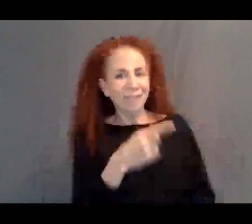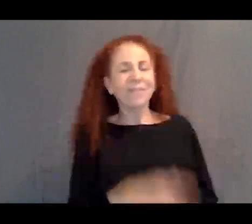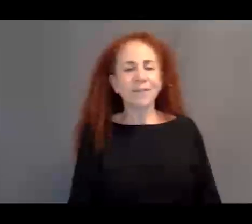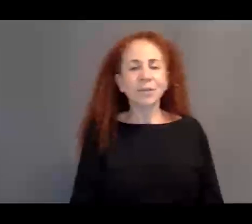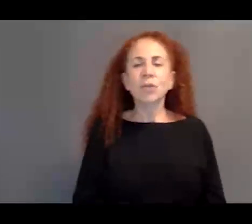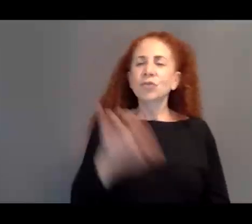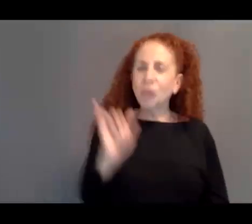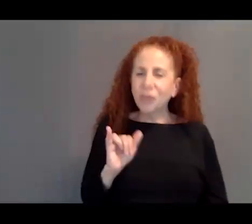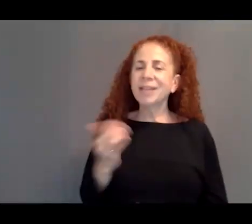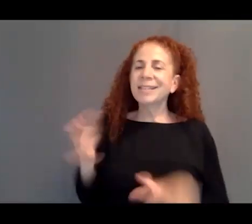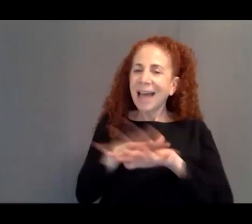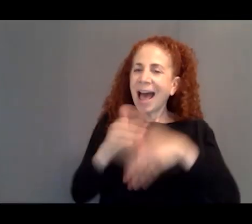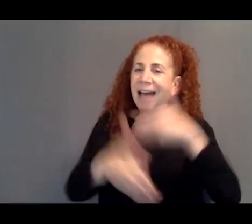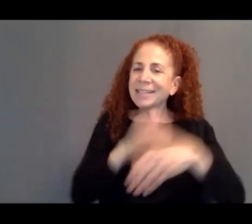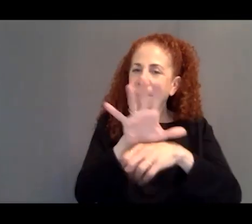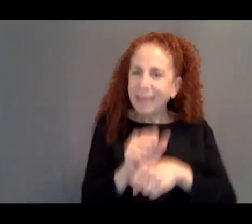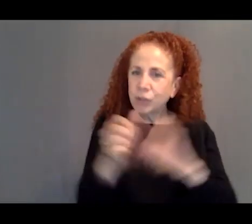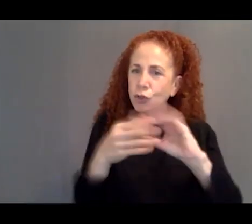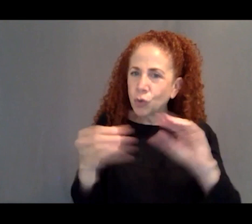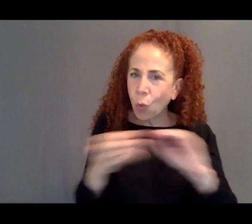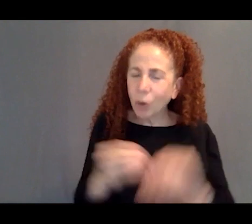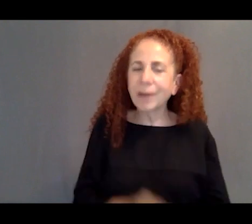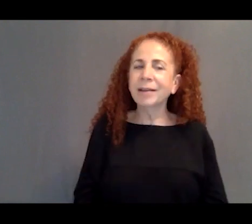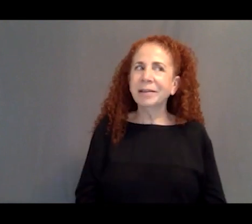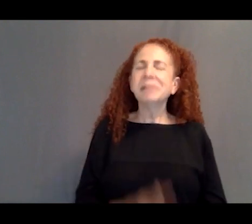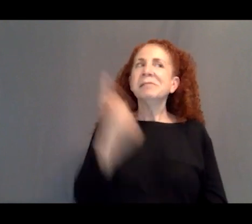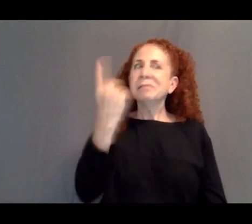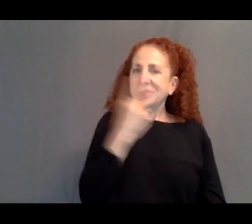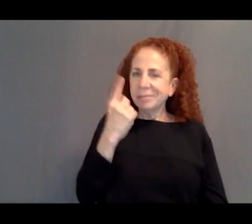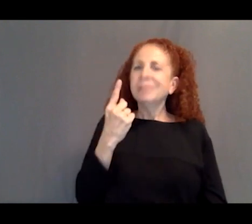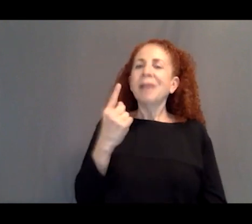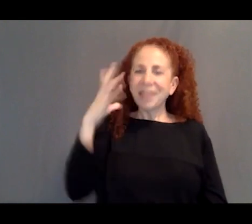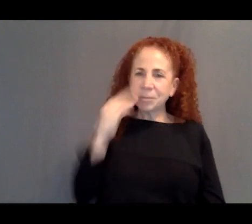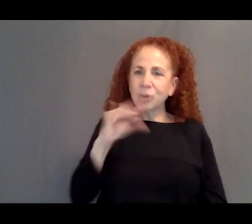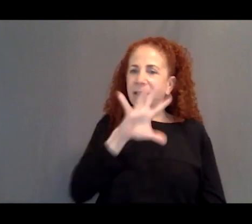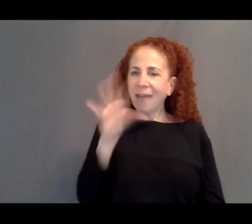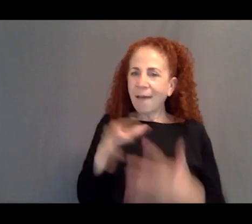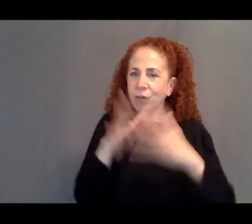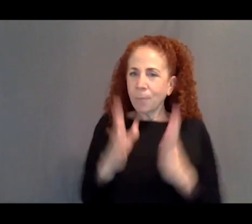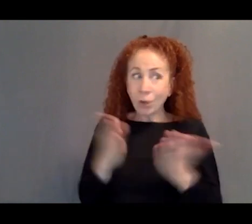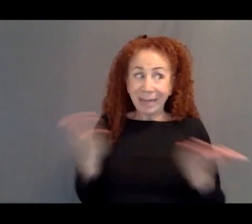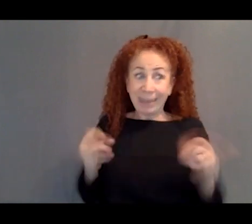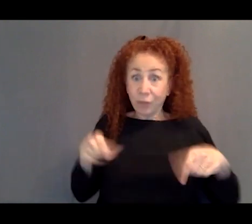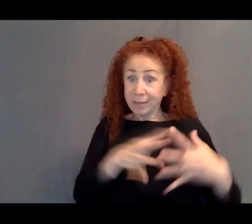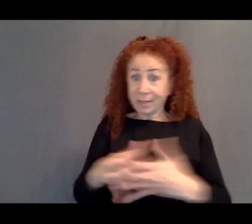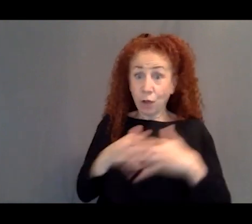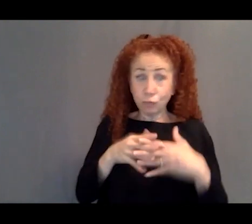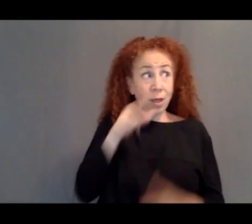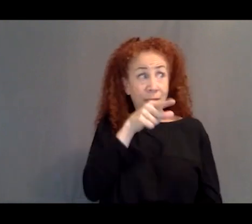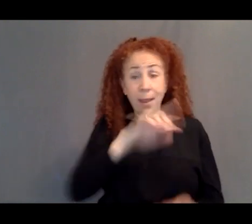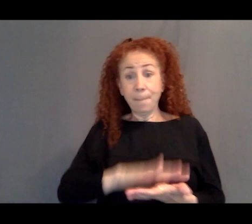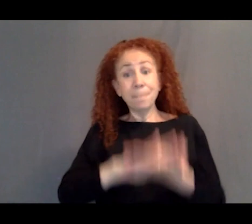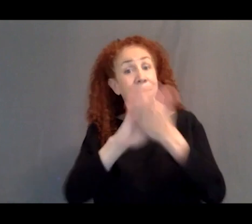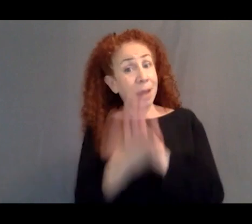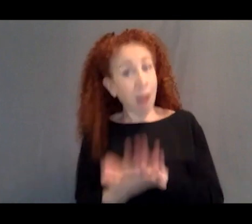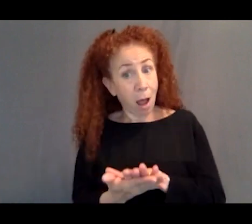story. To be sure, you think about the experience of African Americans in this country who become, in